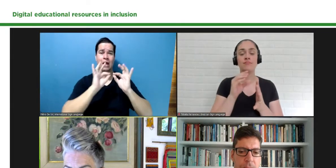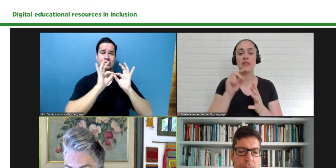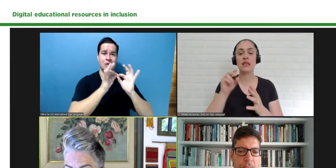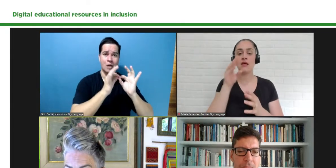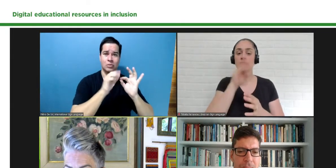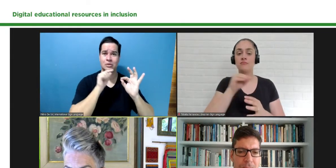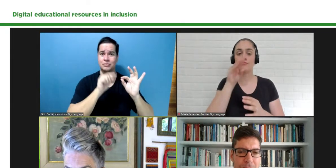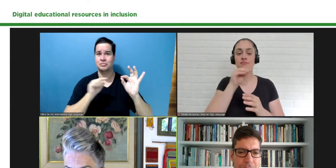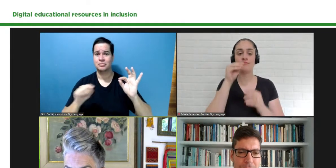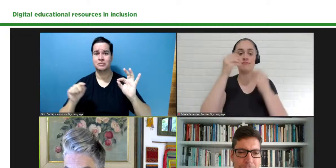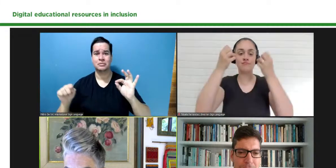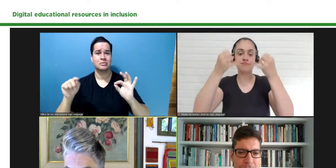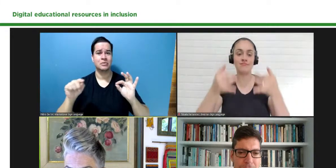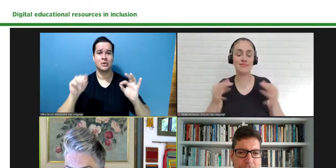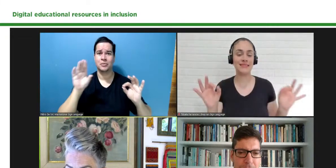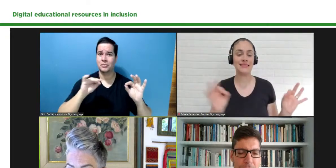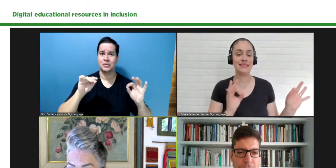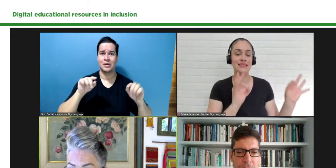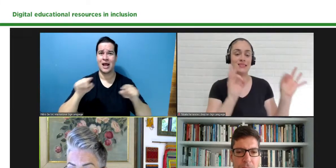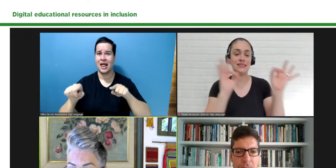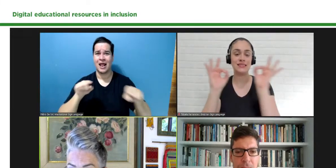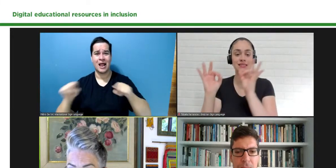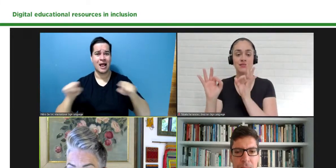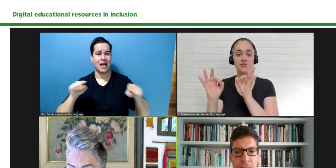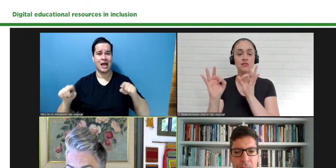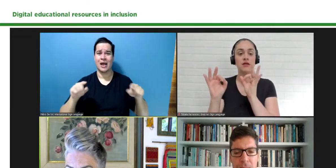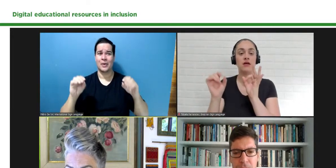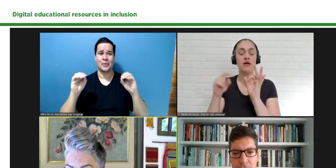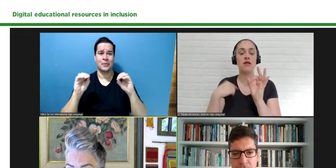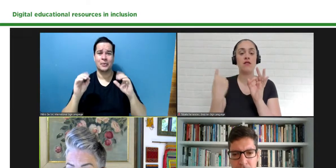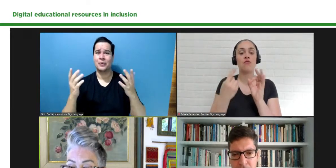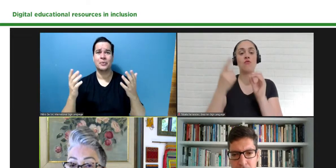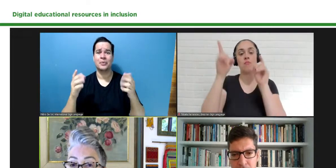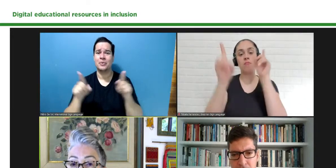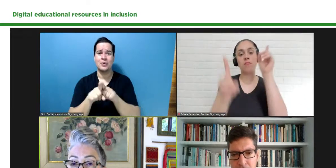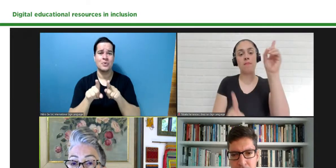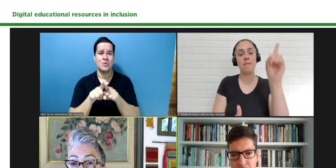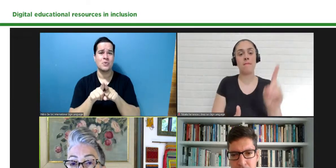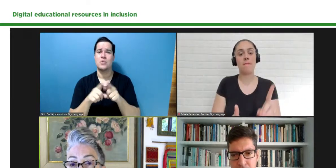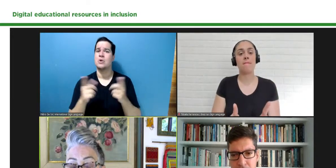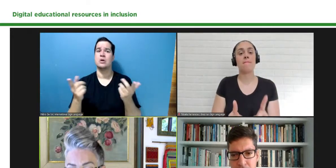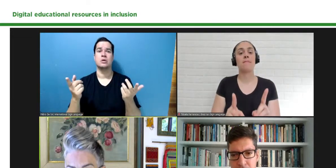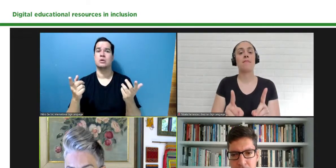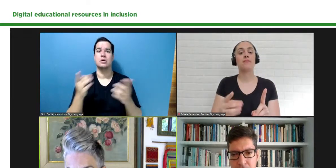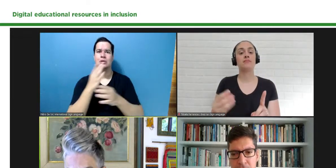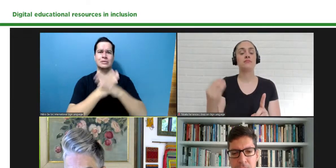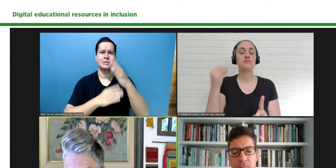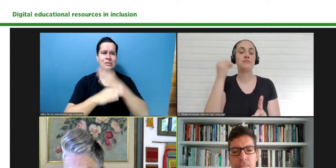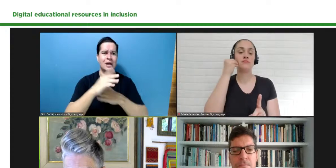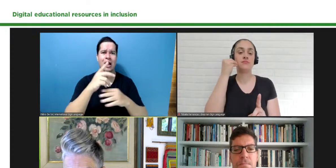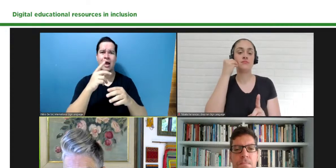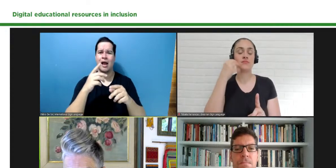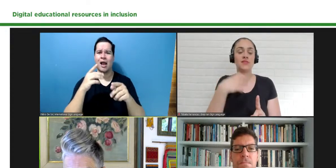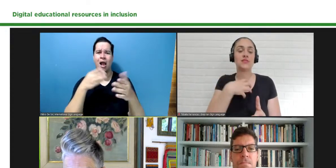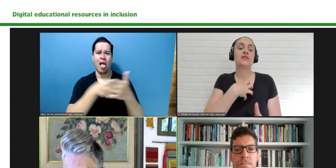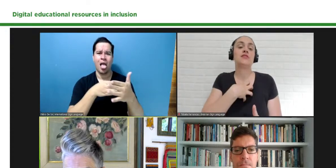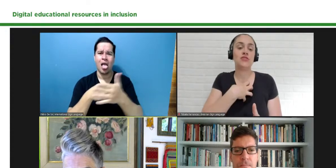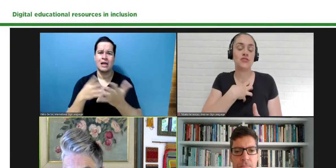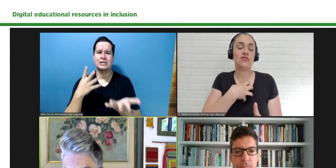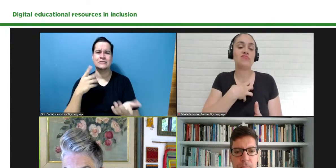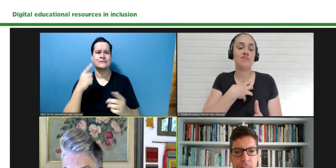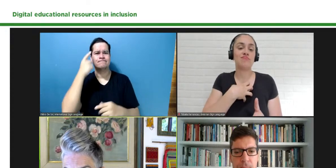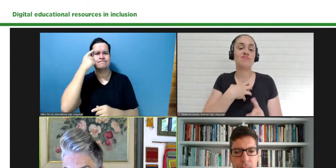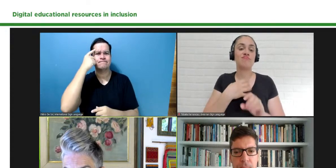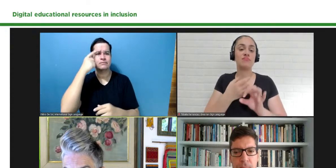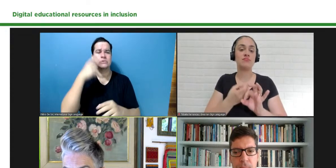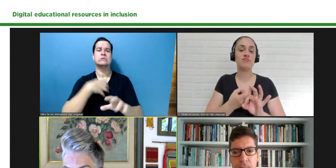people with disabilities began to face the greatest exclusion in their lives.